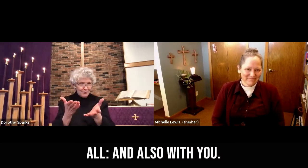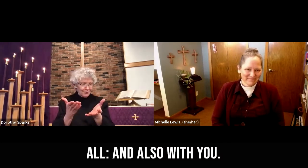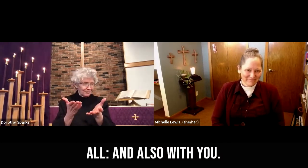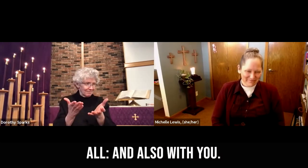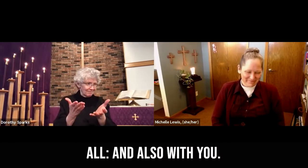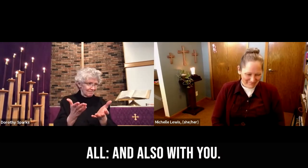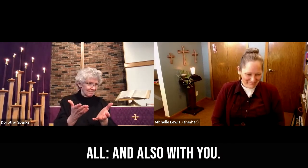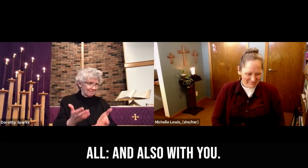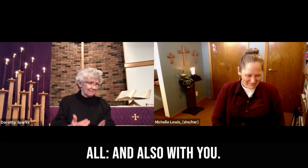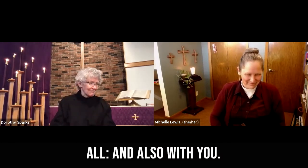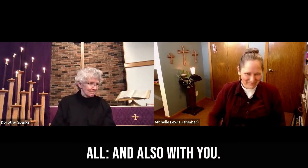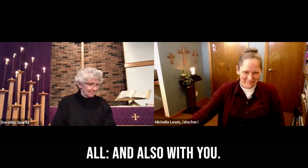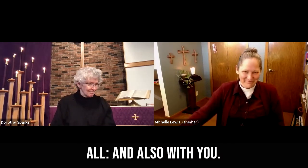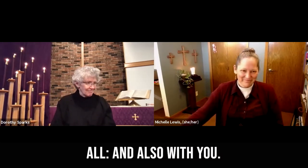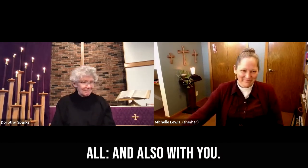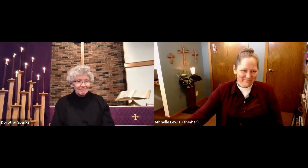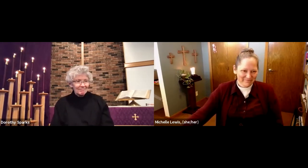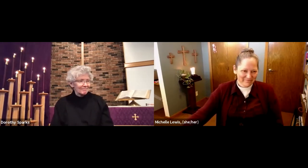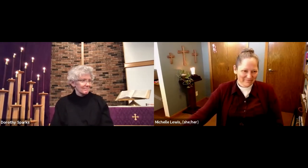and also with you.